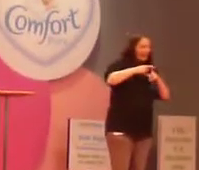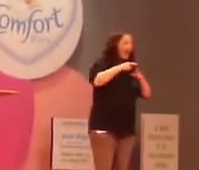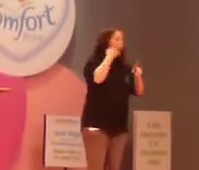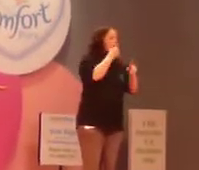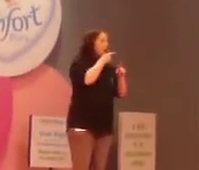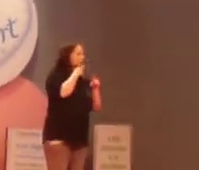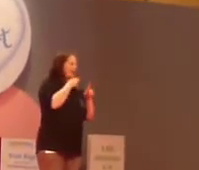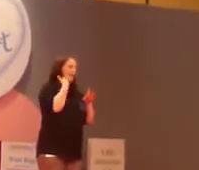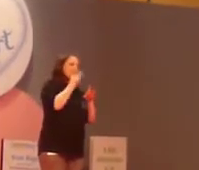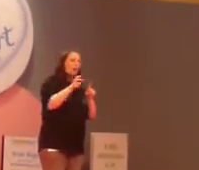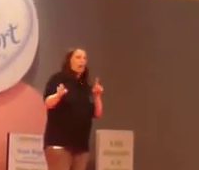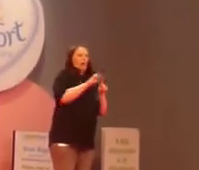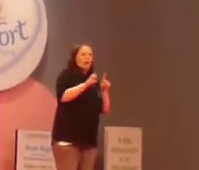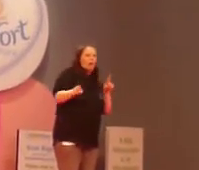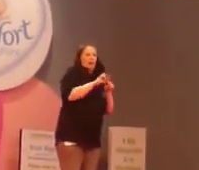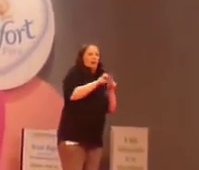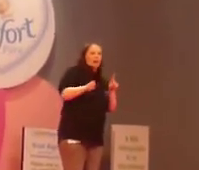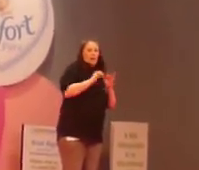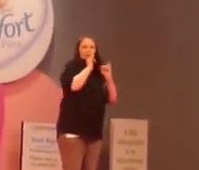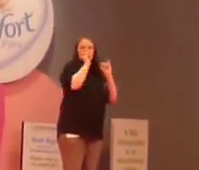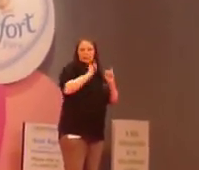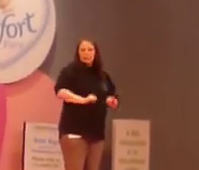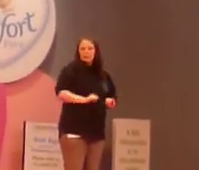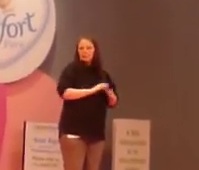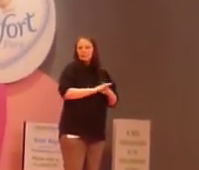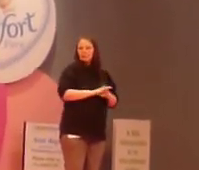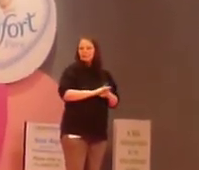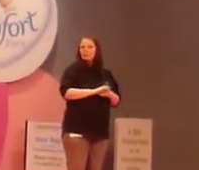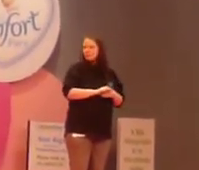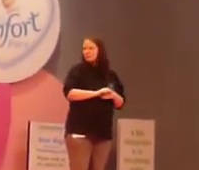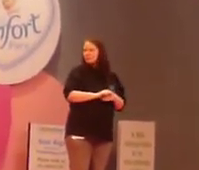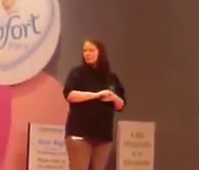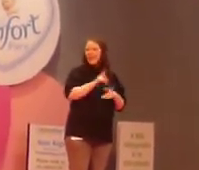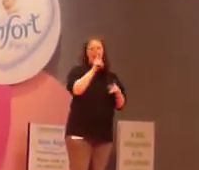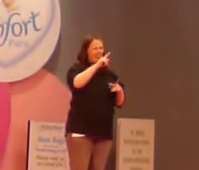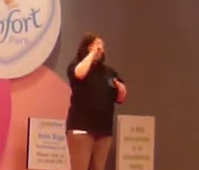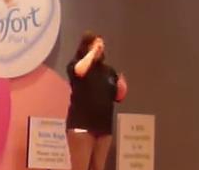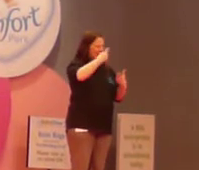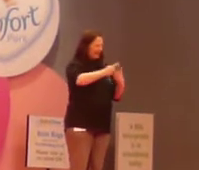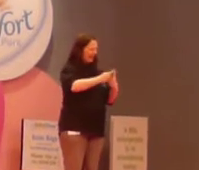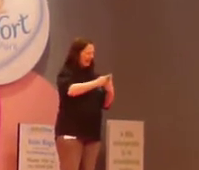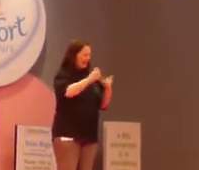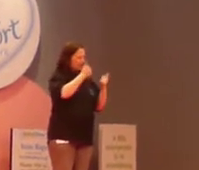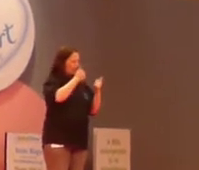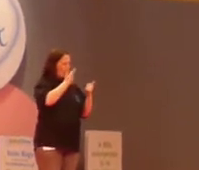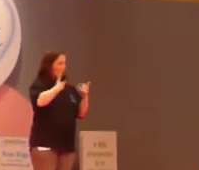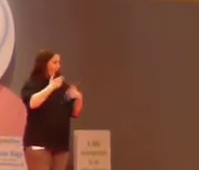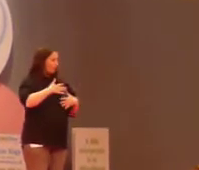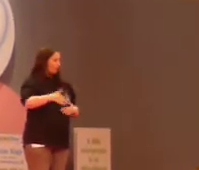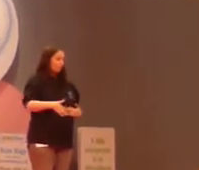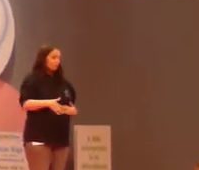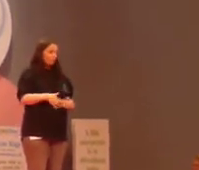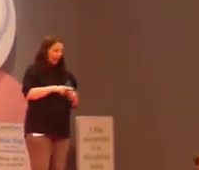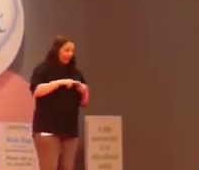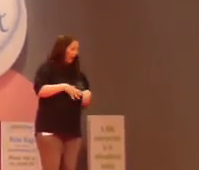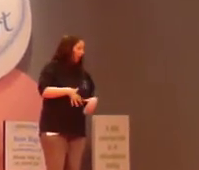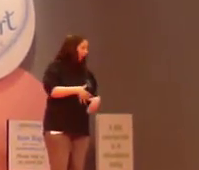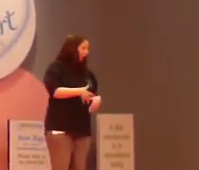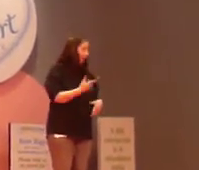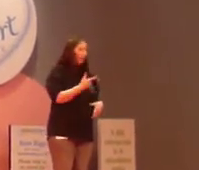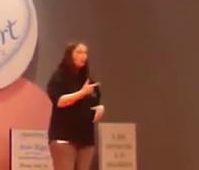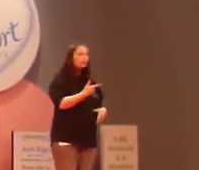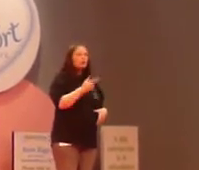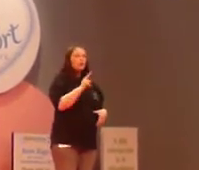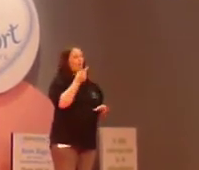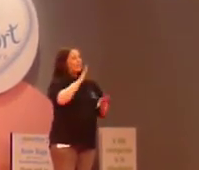London every day. And then went and made a good decision. Let's go and have a family. And, you know,